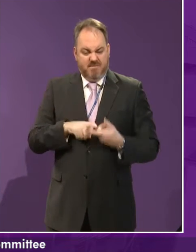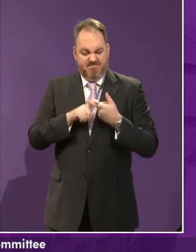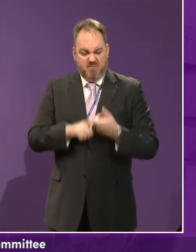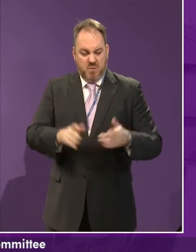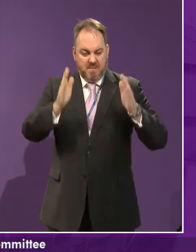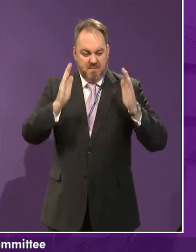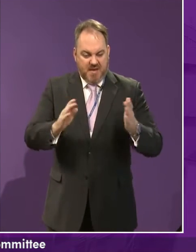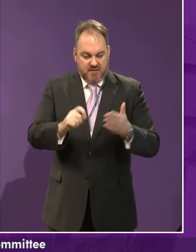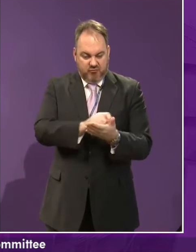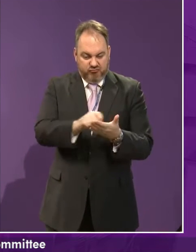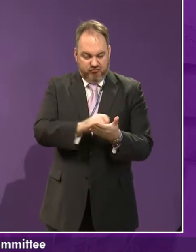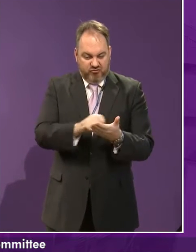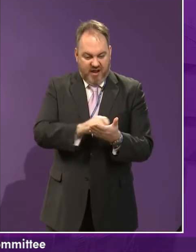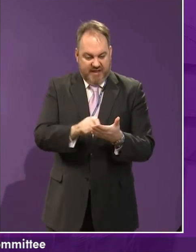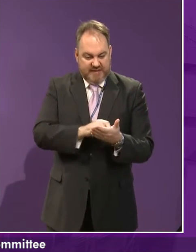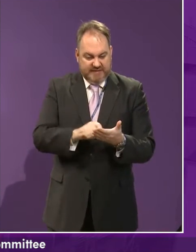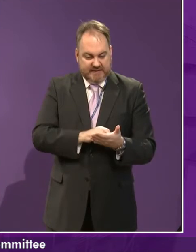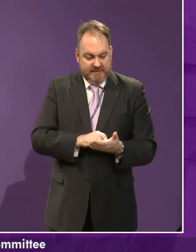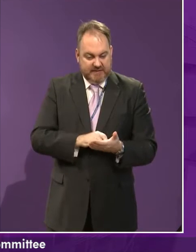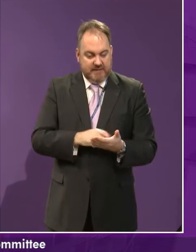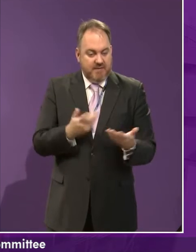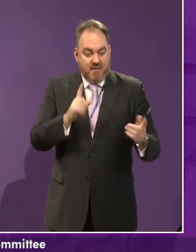assignments. Students can present